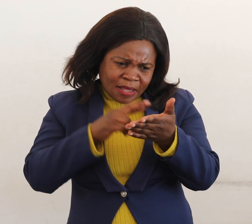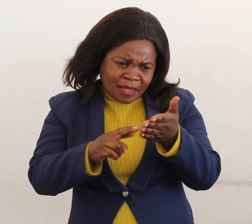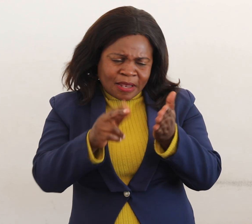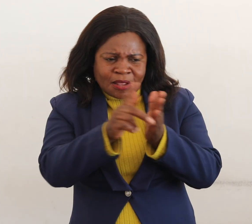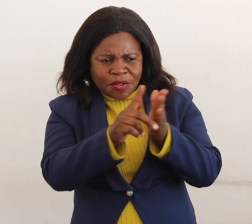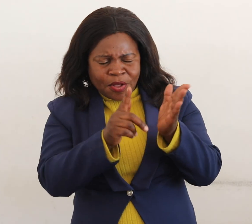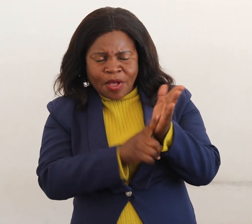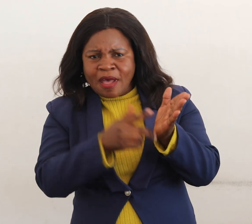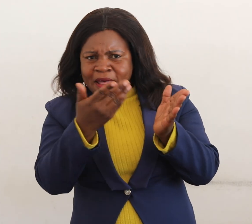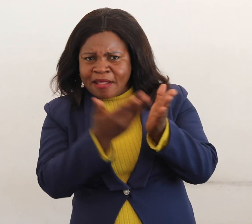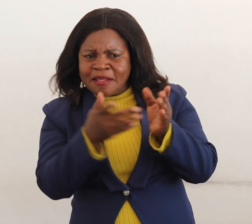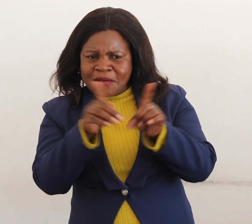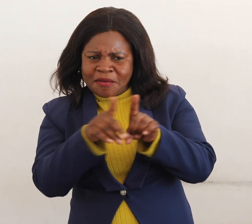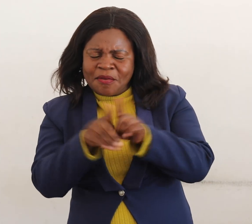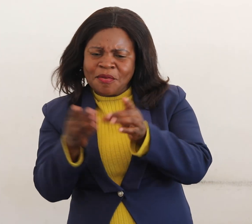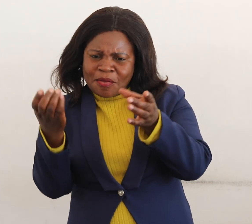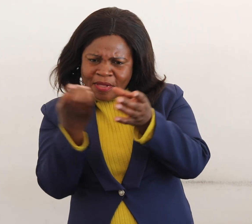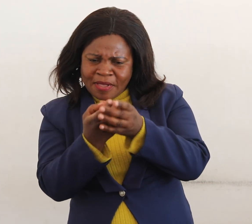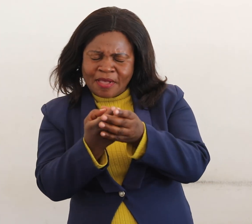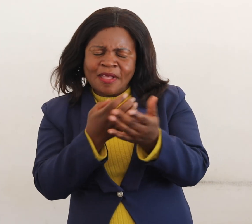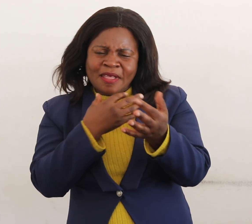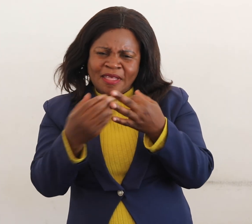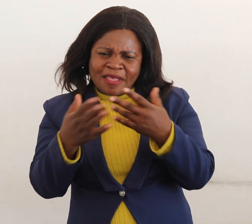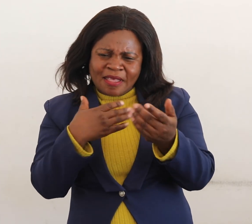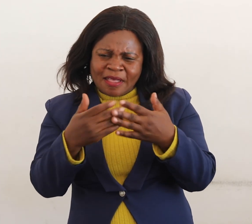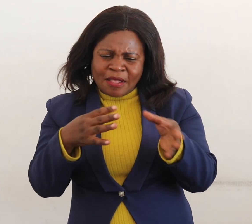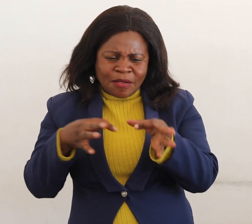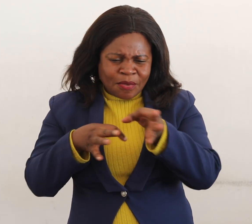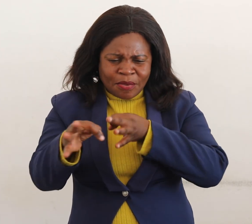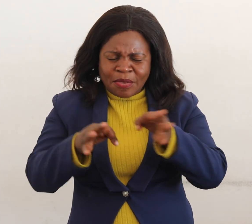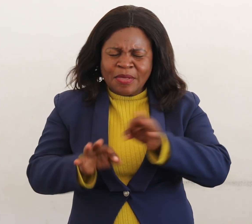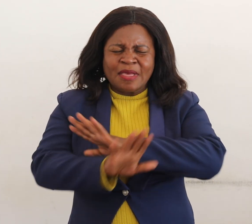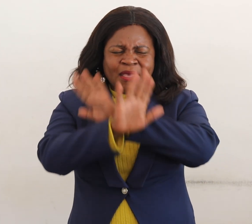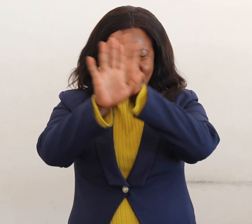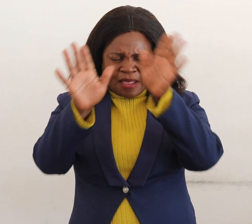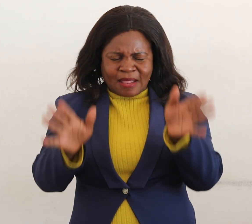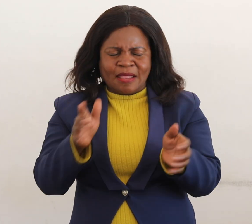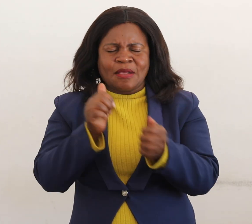engage with the simplified materials made available.